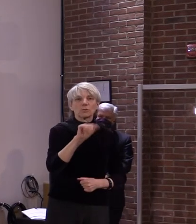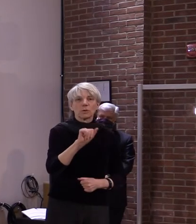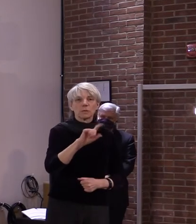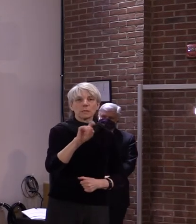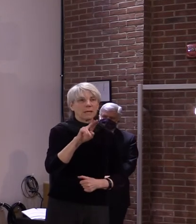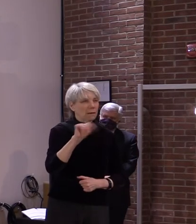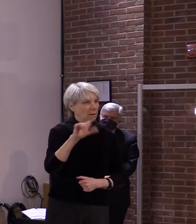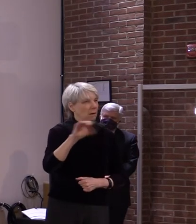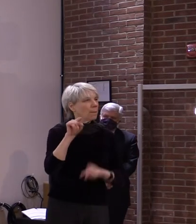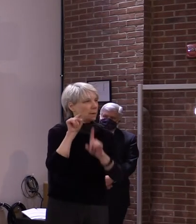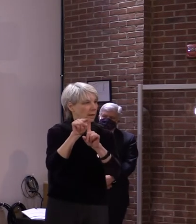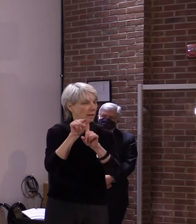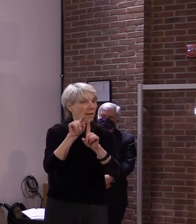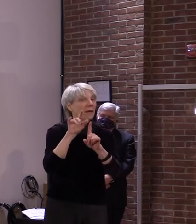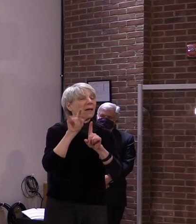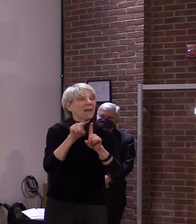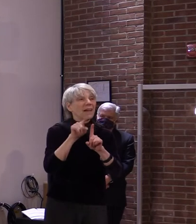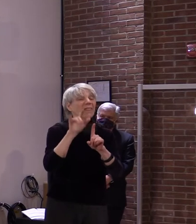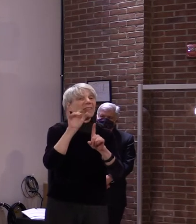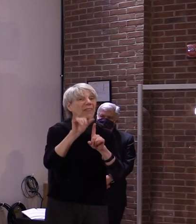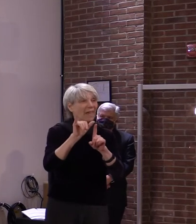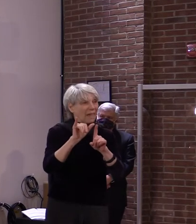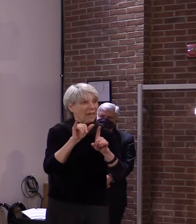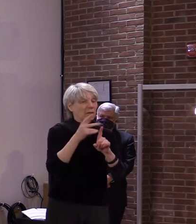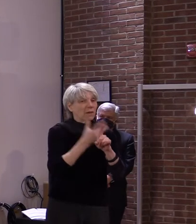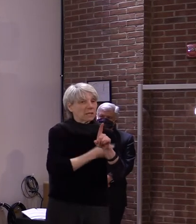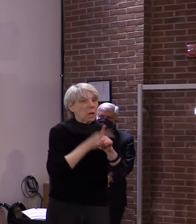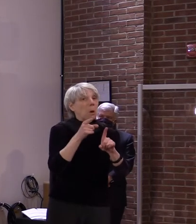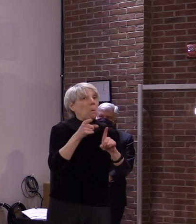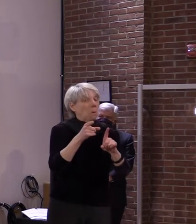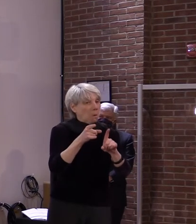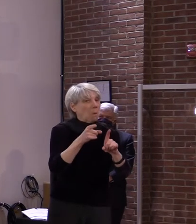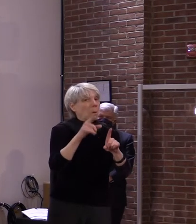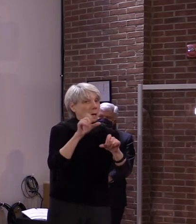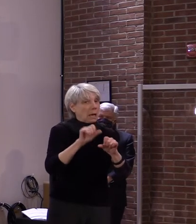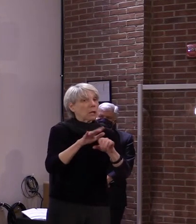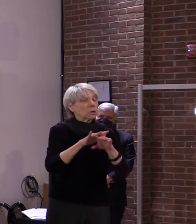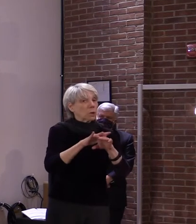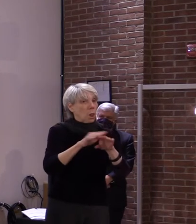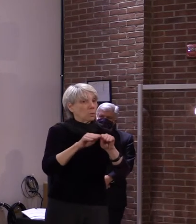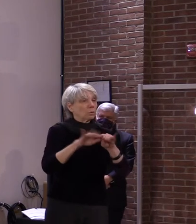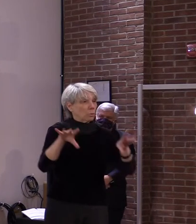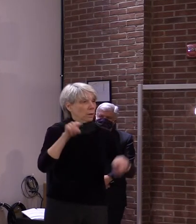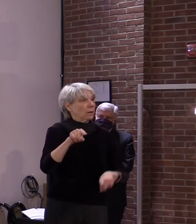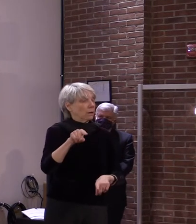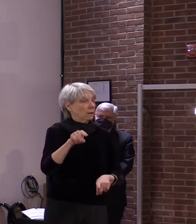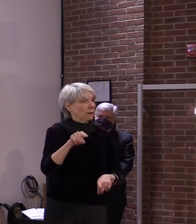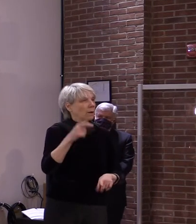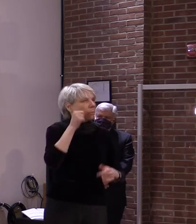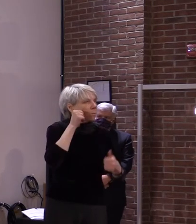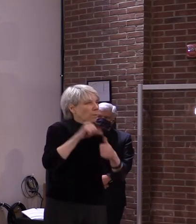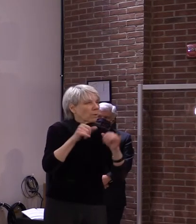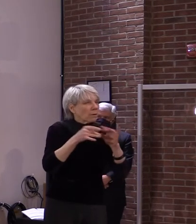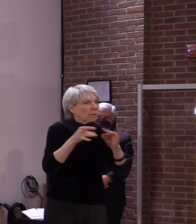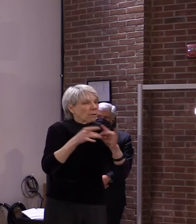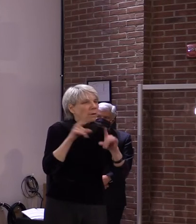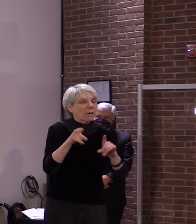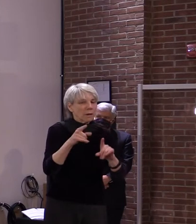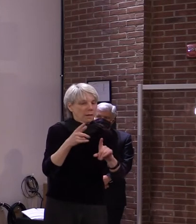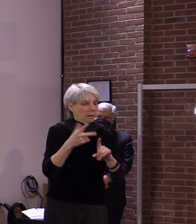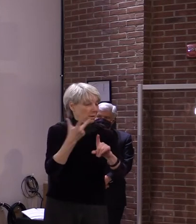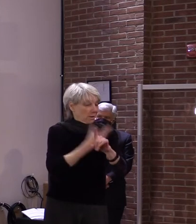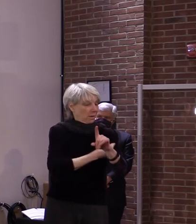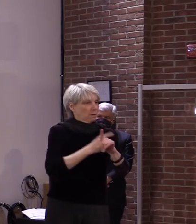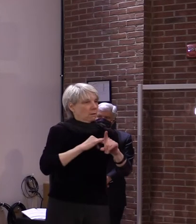virus now recall that we have talked in the past about how effective the new vaccines are in preventing severe